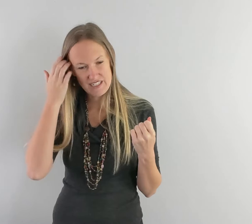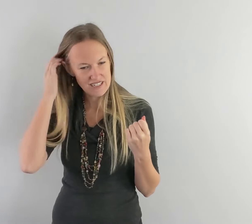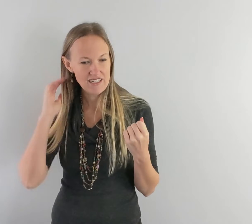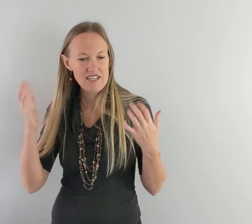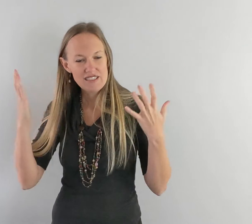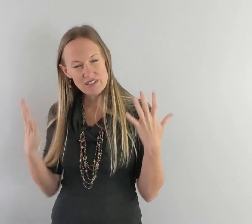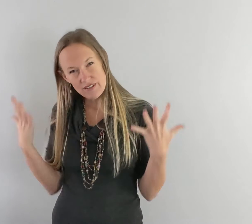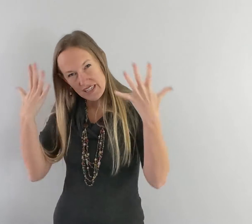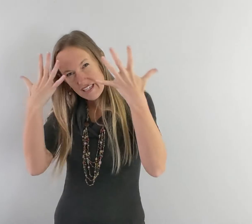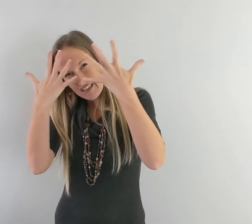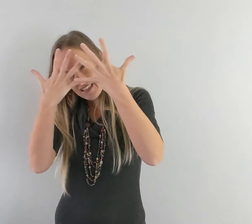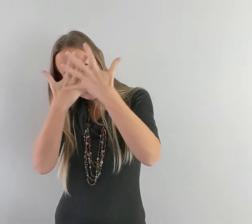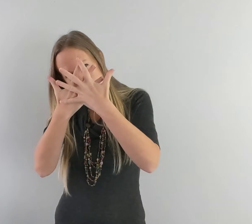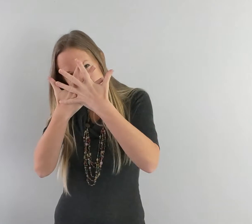midwinter, so in the dark